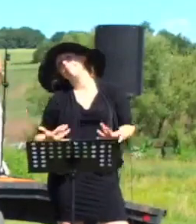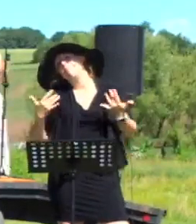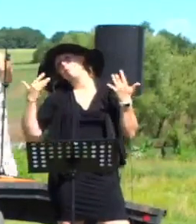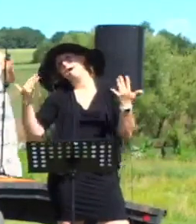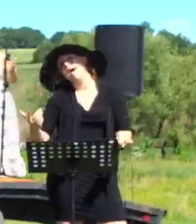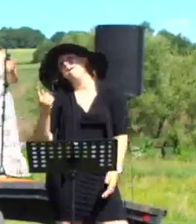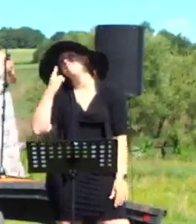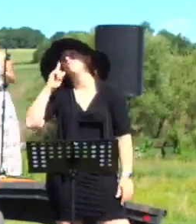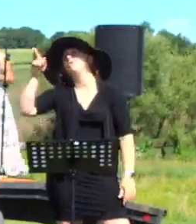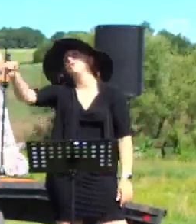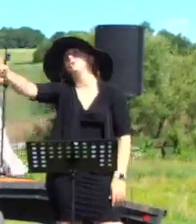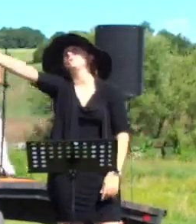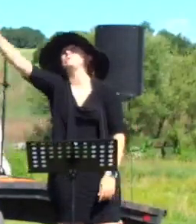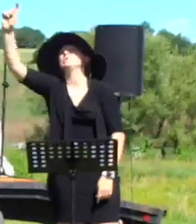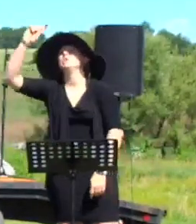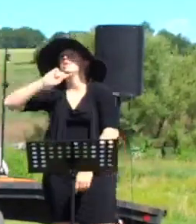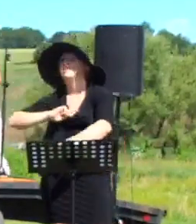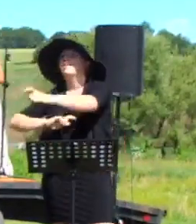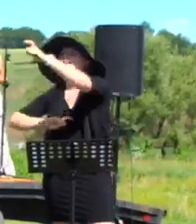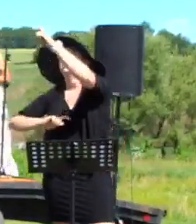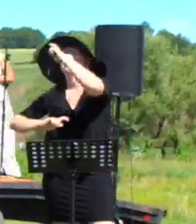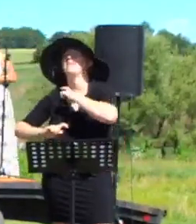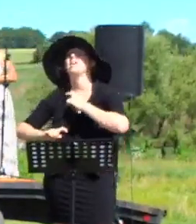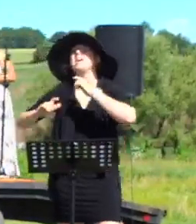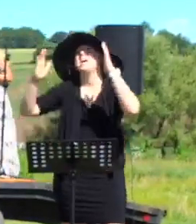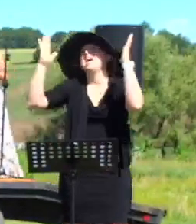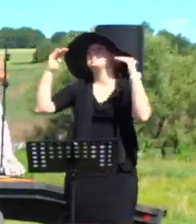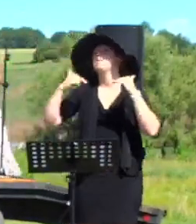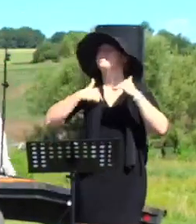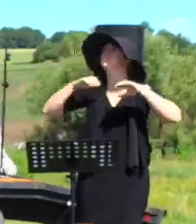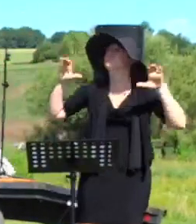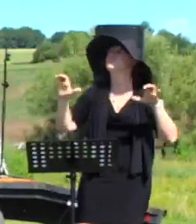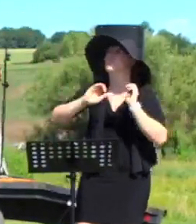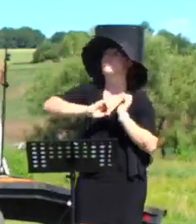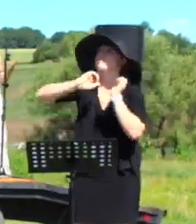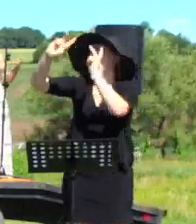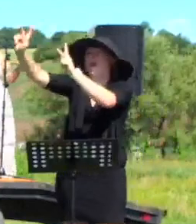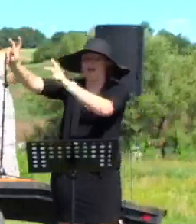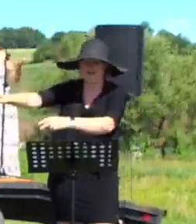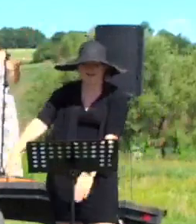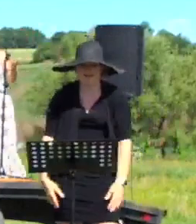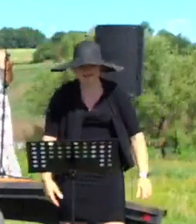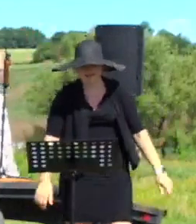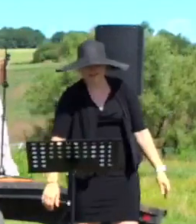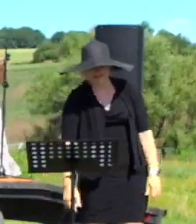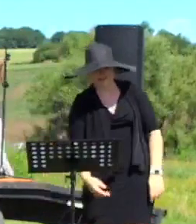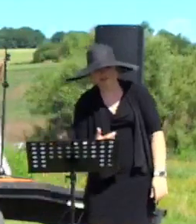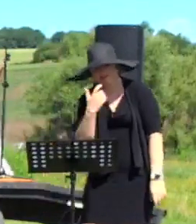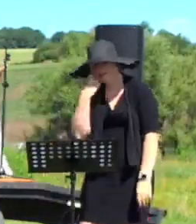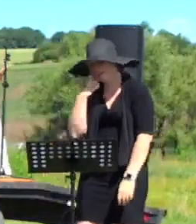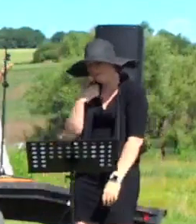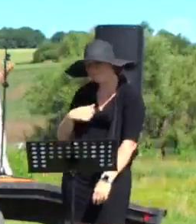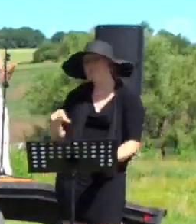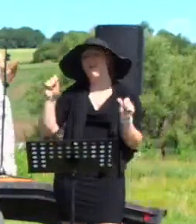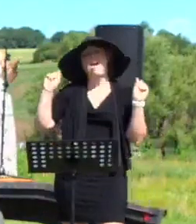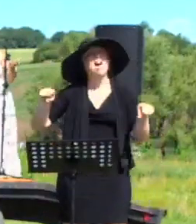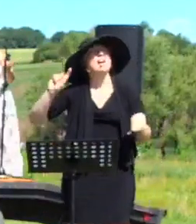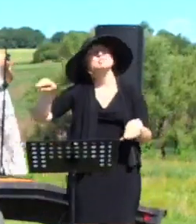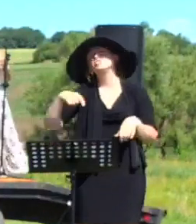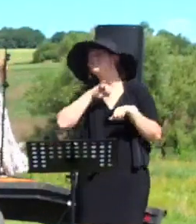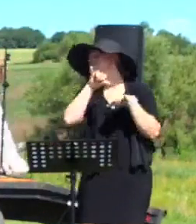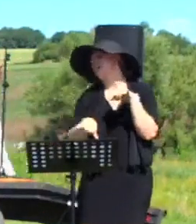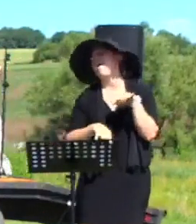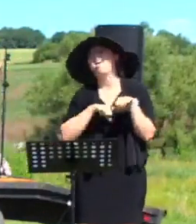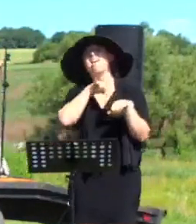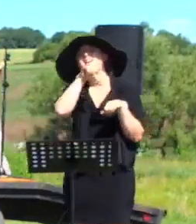I could just sit and wait for all your goodness, hope to feel your presence. And I